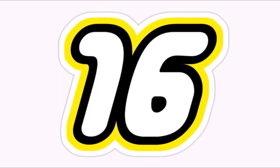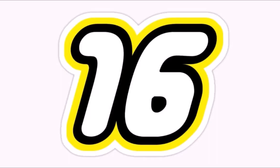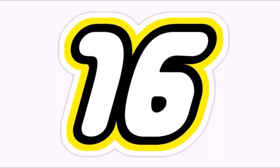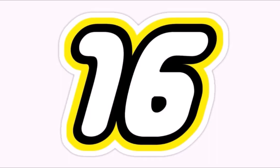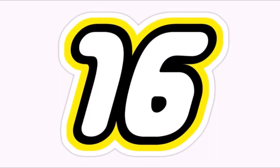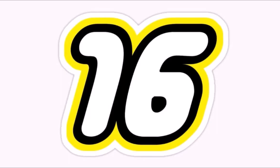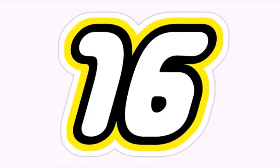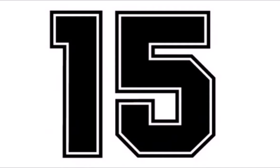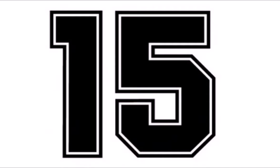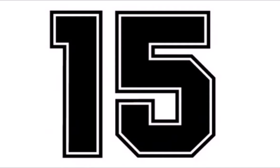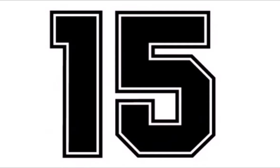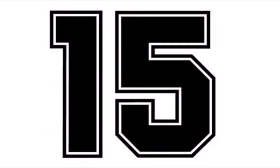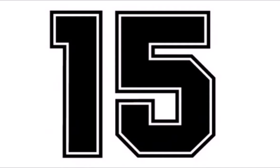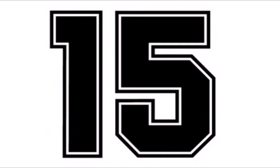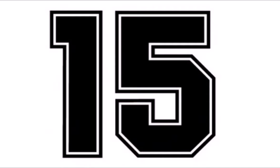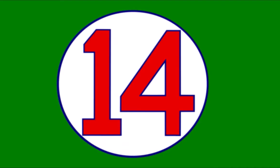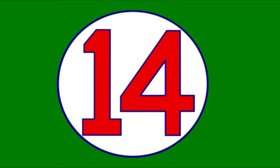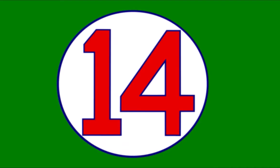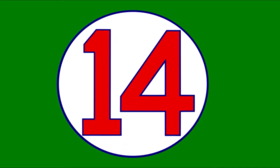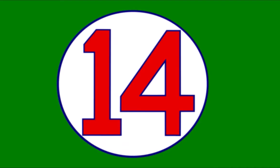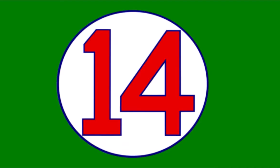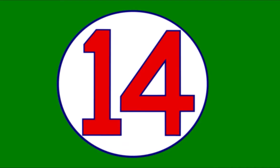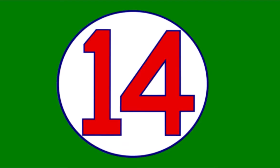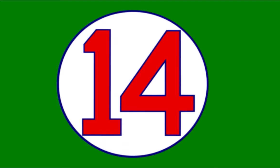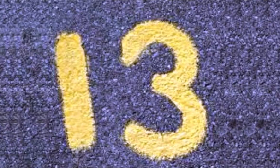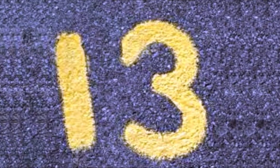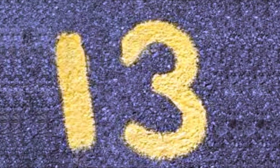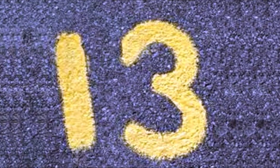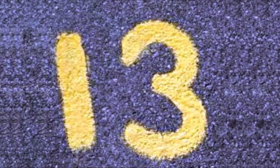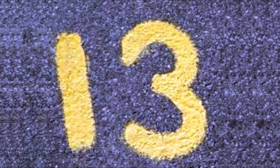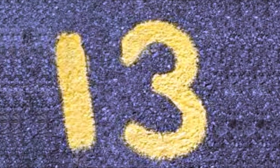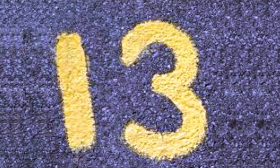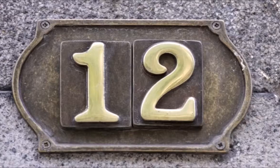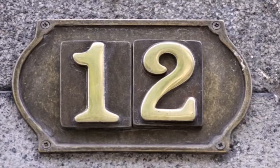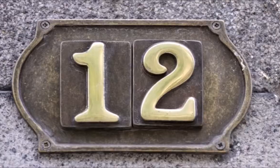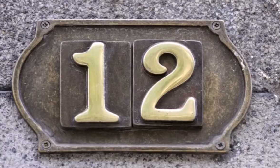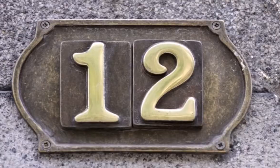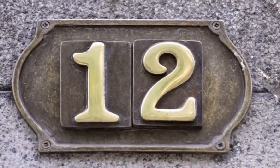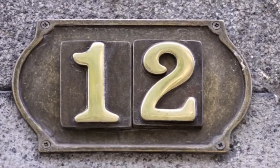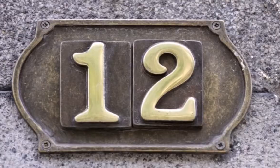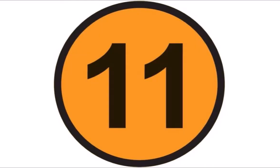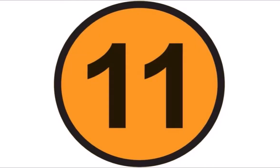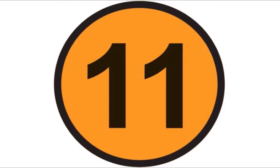6, 5, 4, 3, 2. We have ignition.